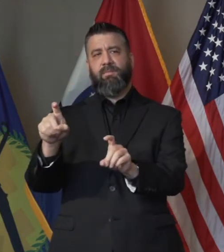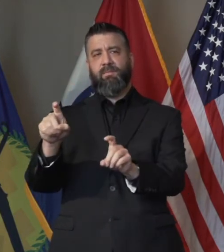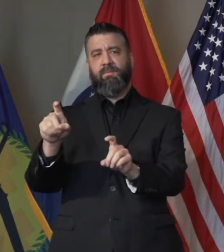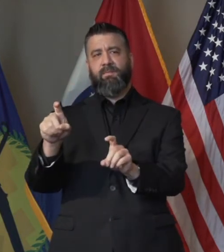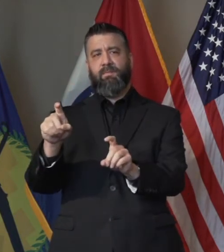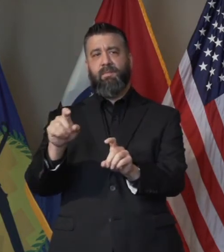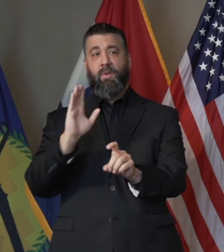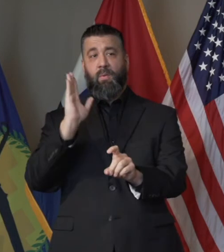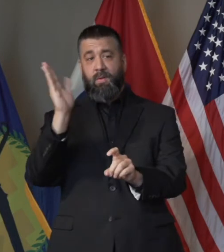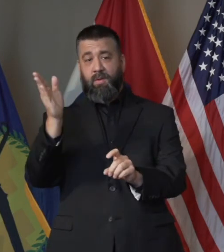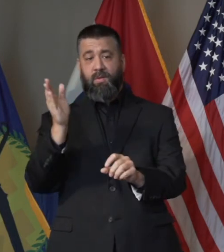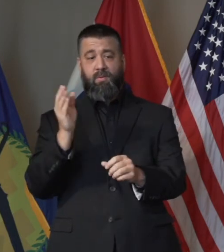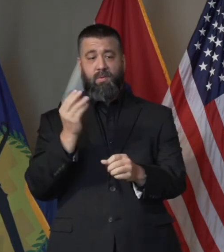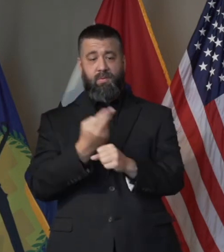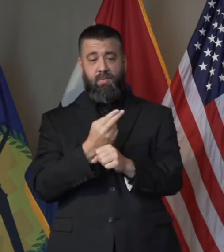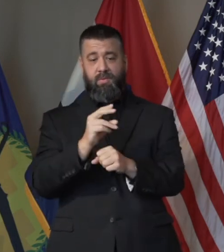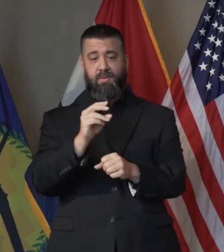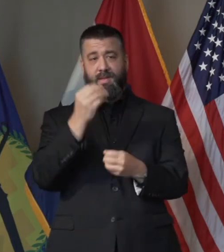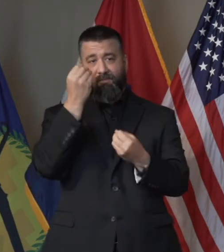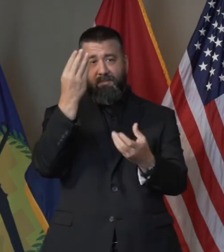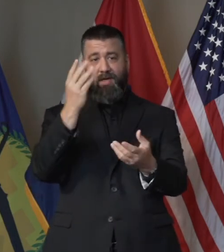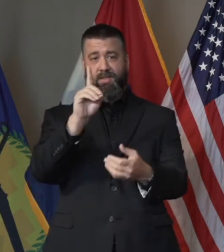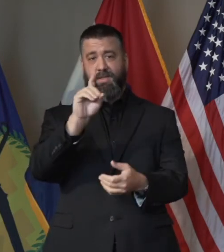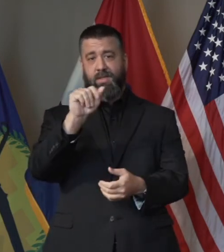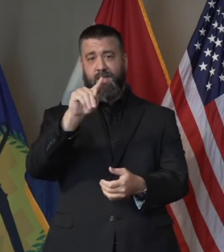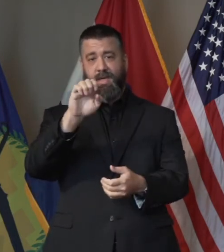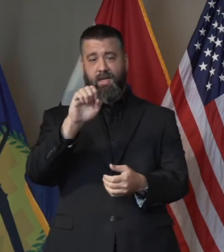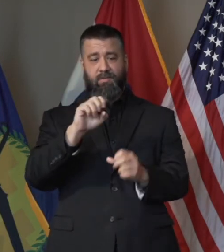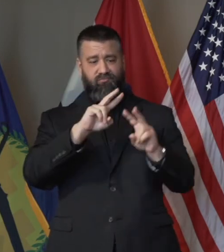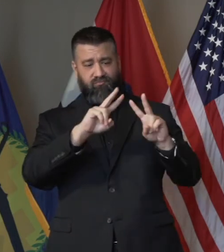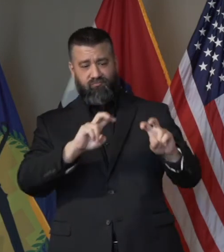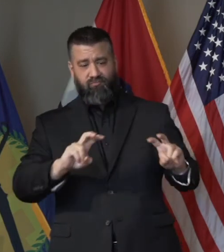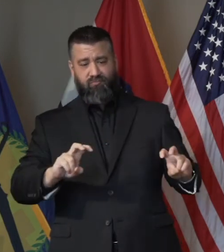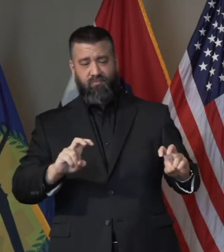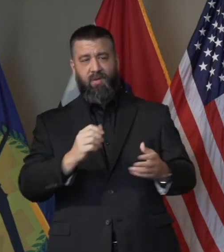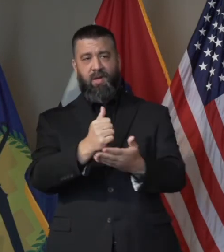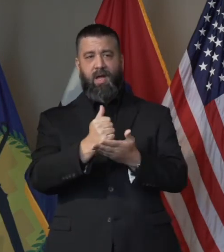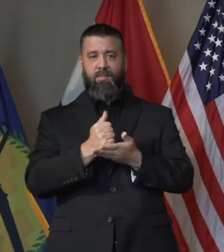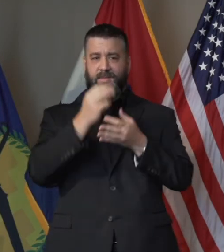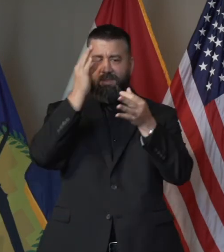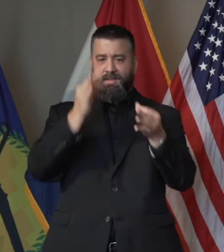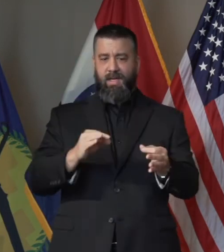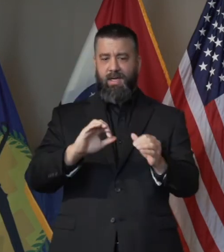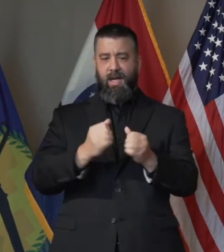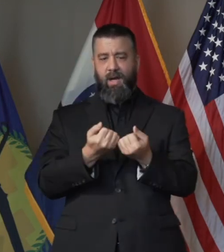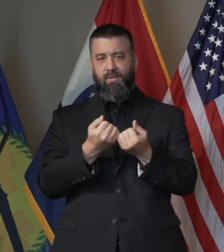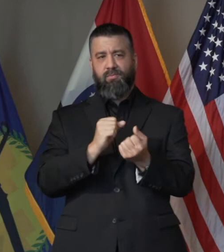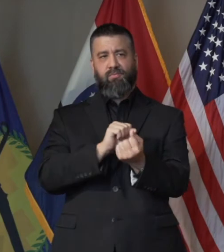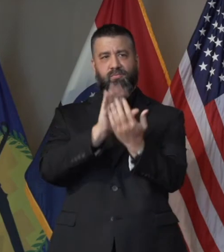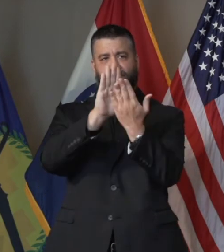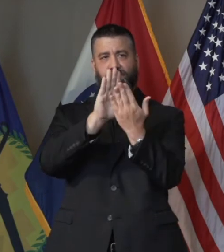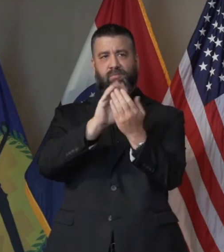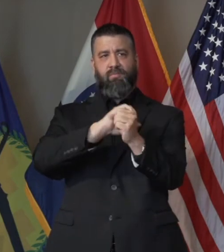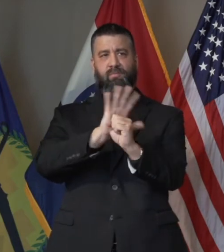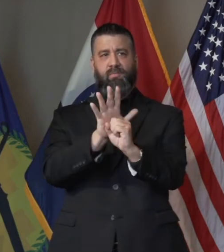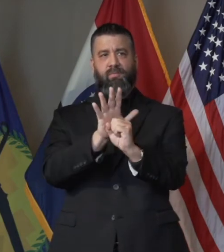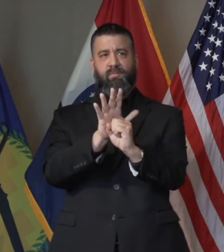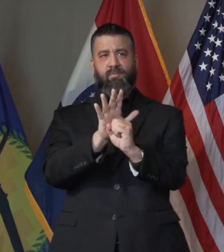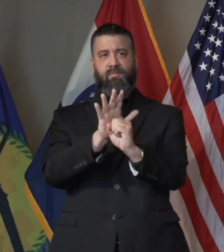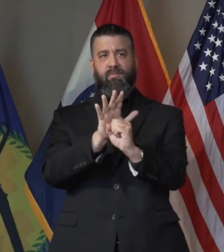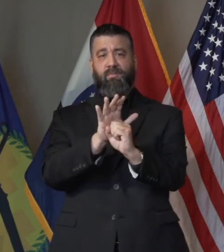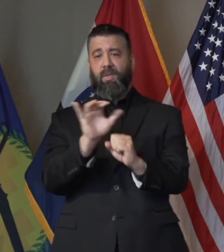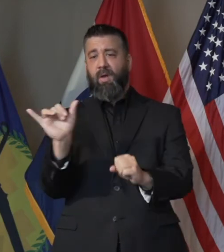project data and results to help inform decisions about public health and healthcare delivery during the pandemic and possible public